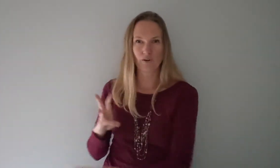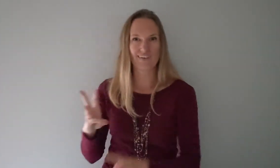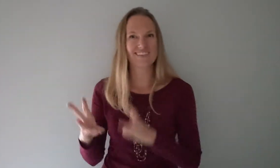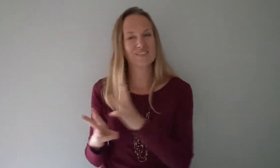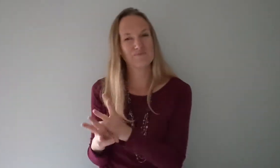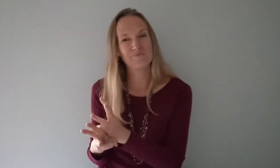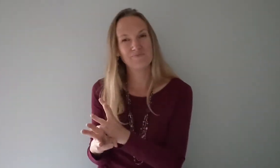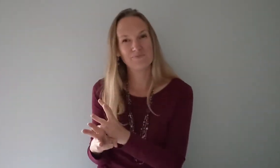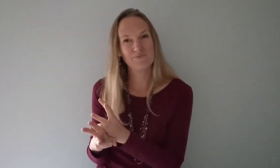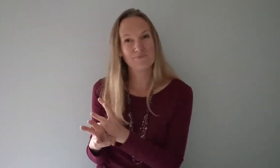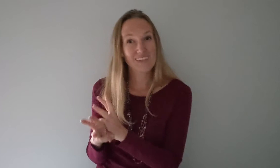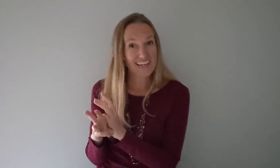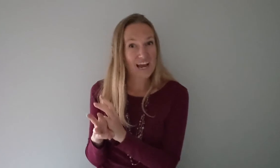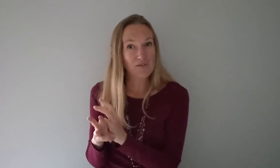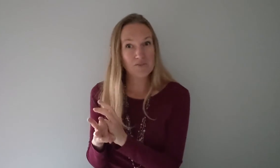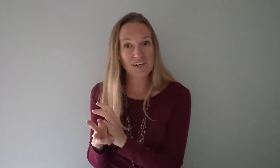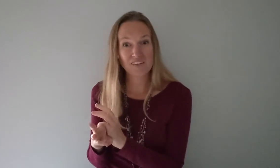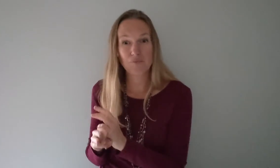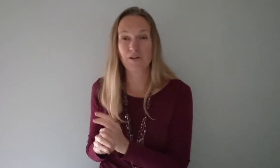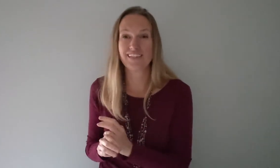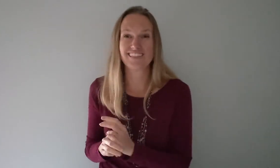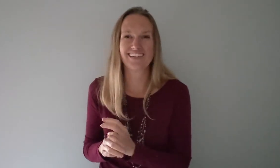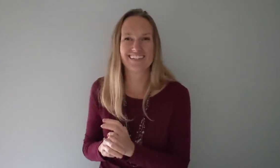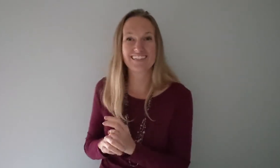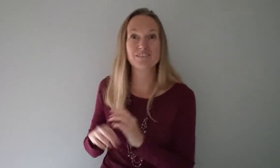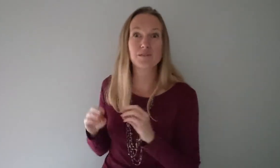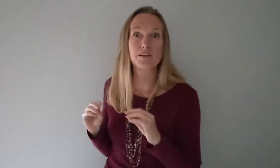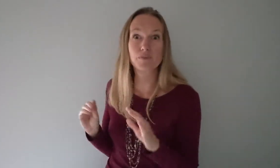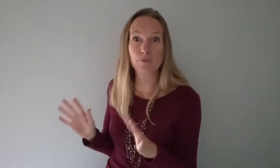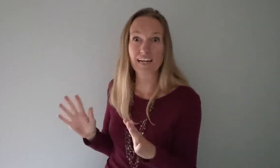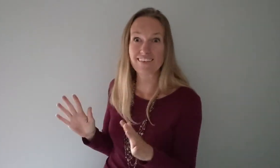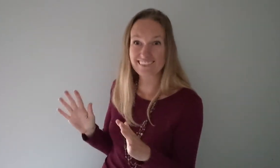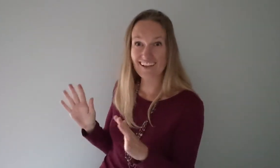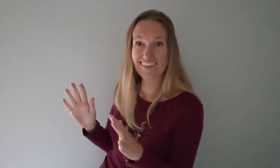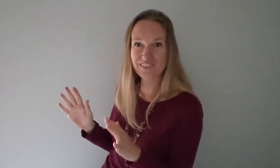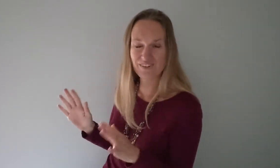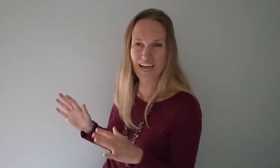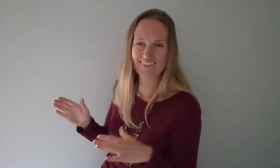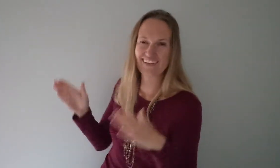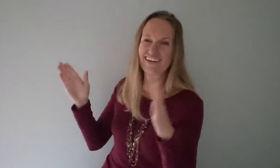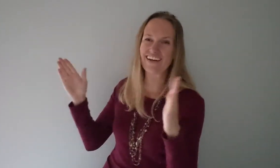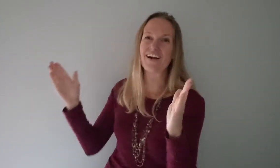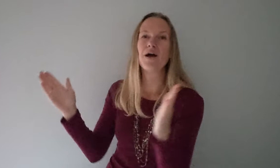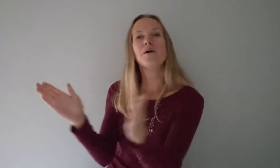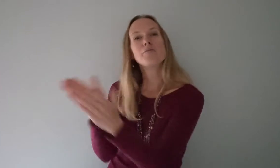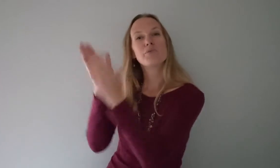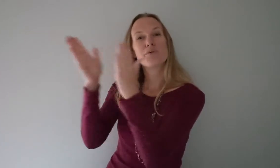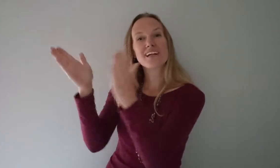world. Okay, now we're moving on to the bridge. It gives us a bit of a break. There's a lot less vocabulary here.